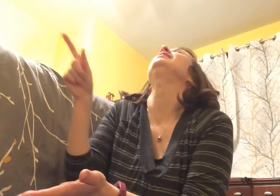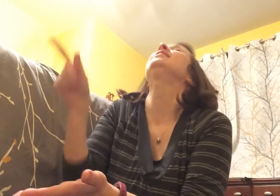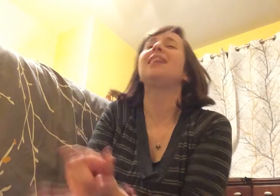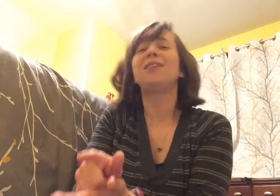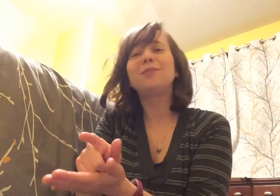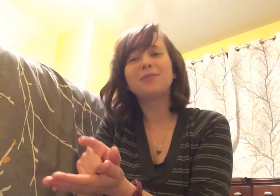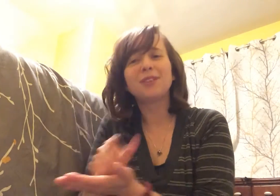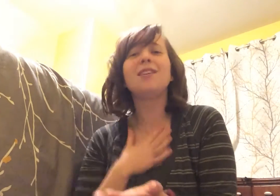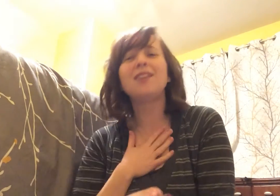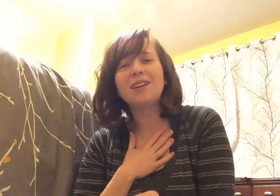in love.